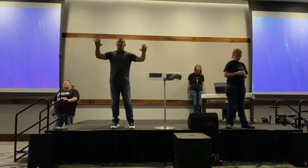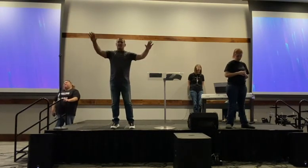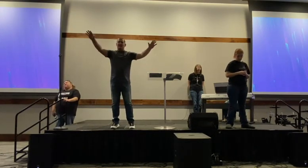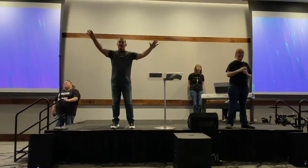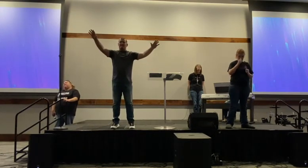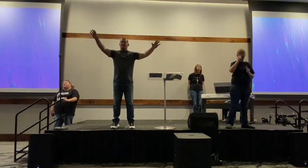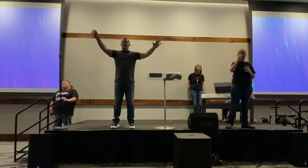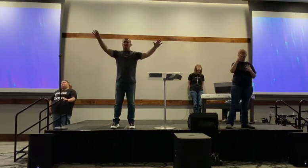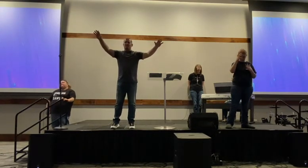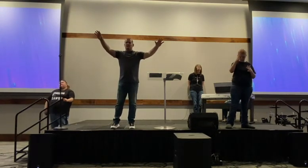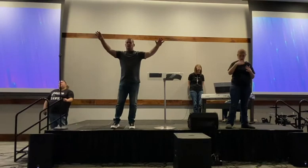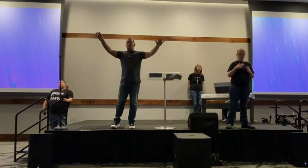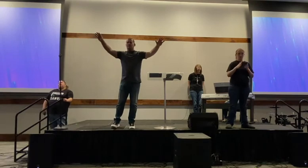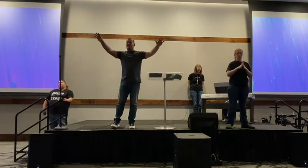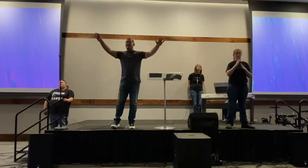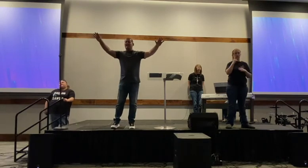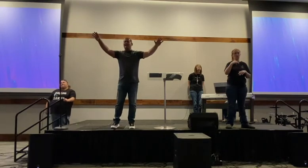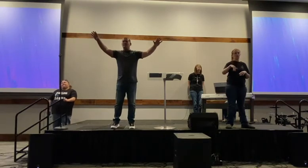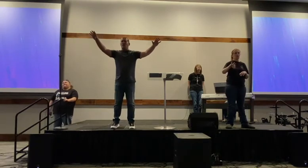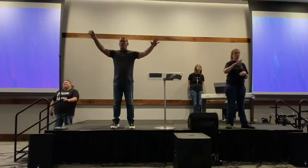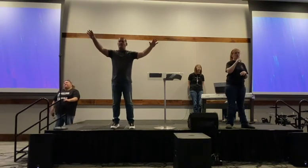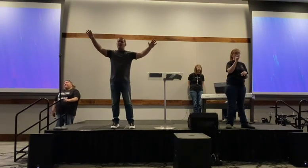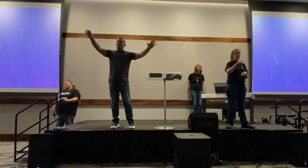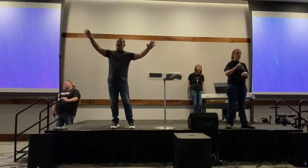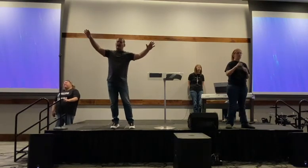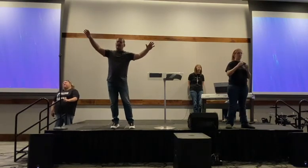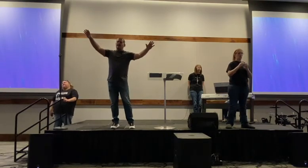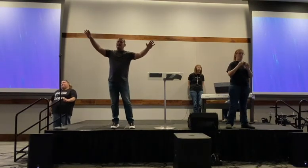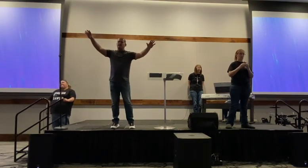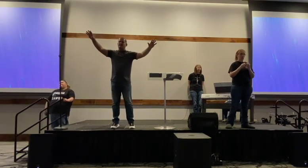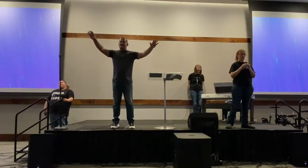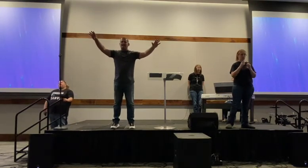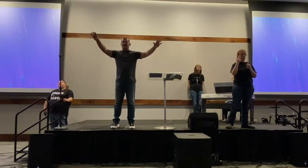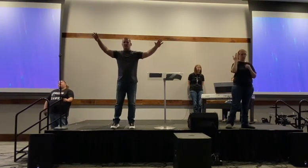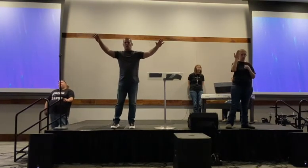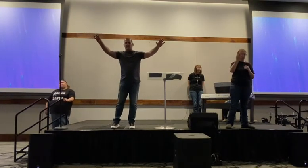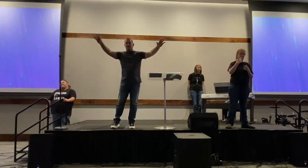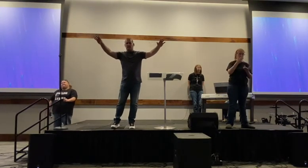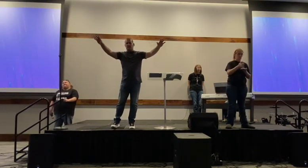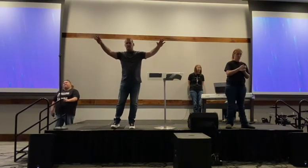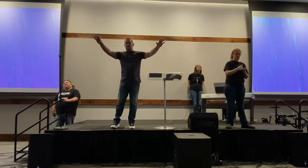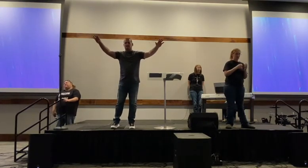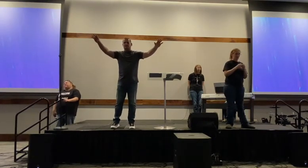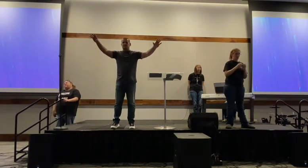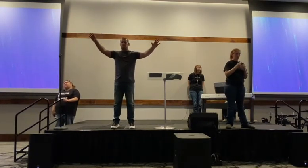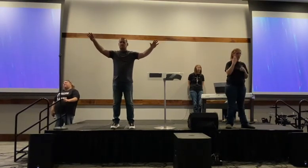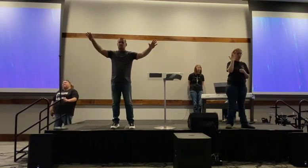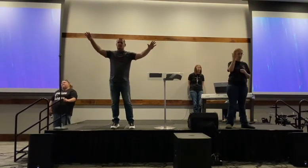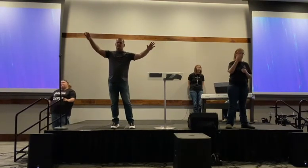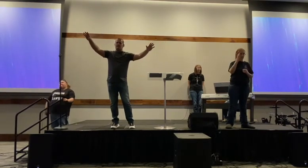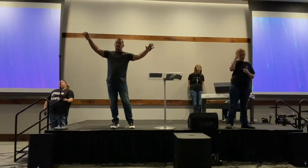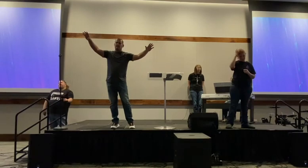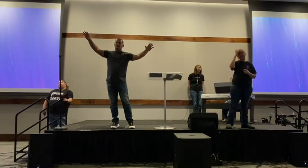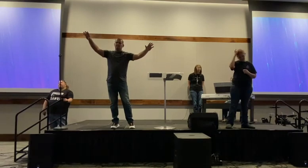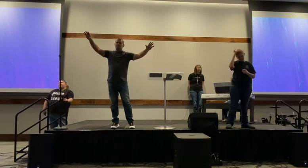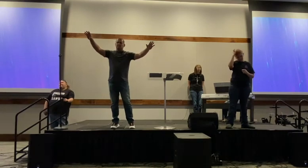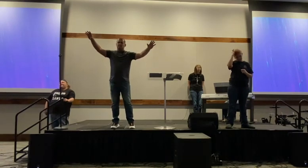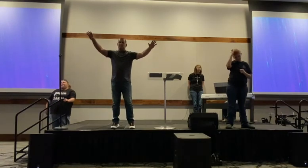Father, I pray, God, for those who are just needing more of you, God, they receive more of you.